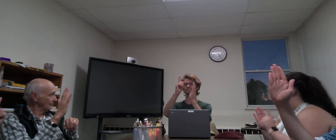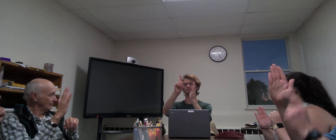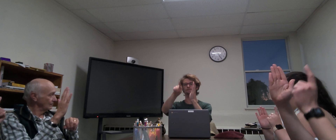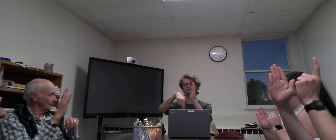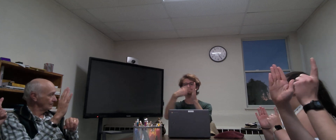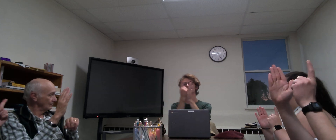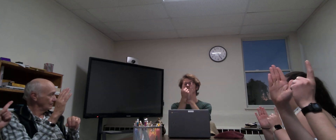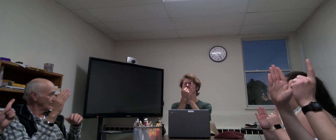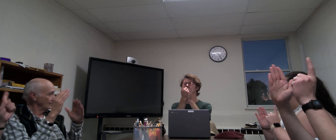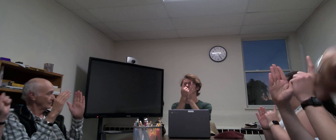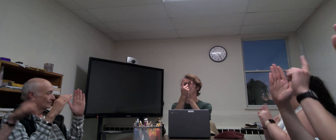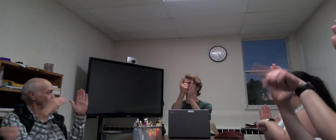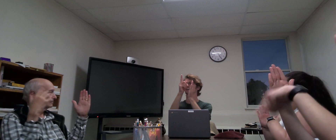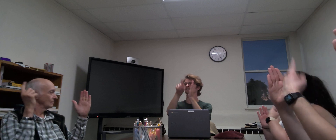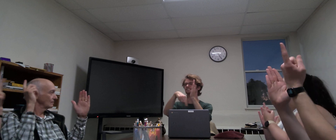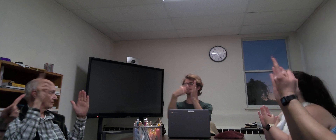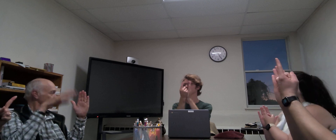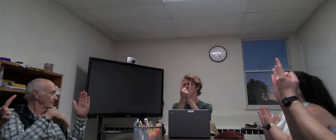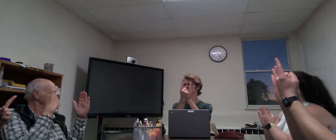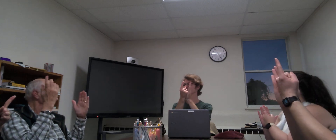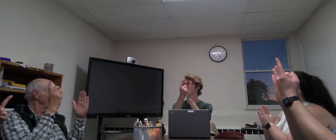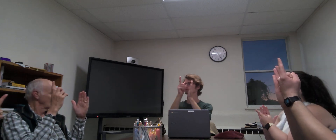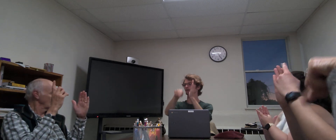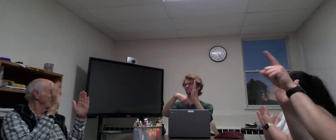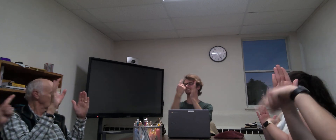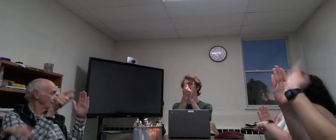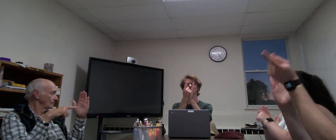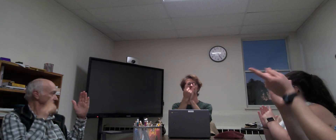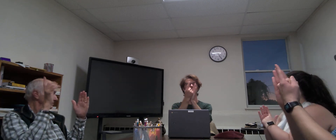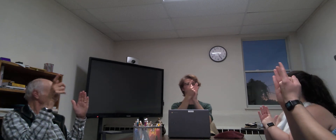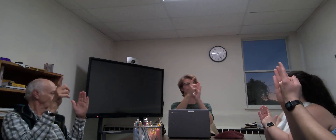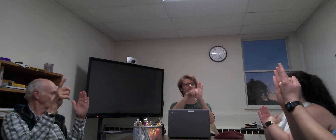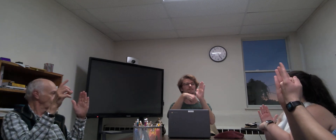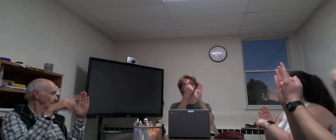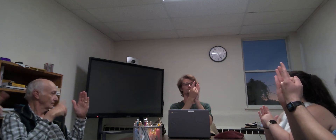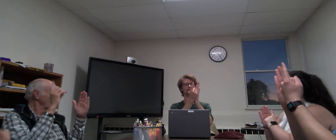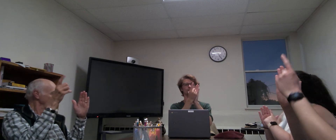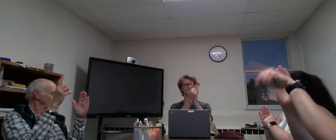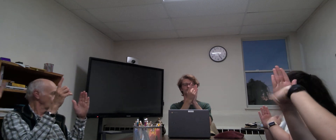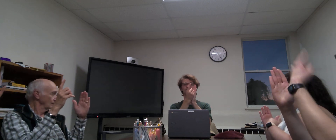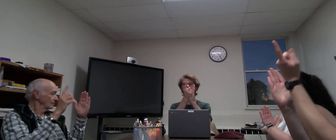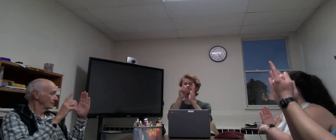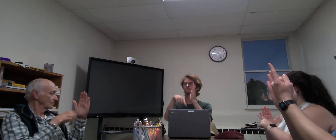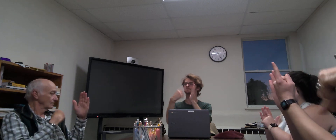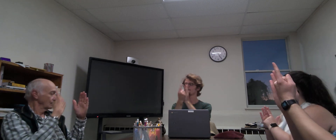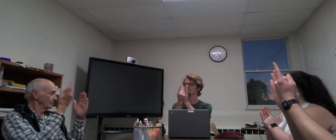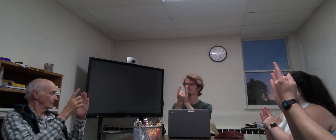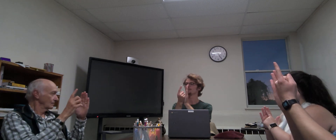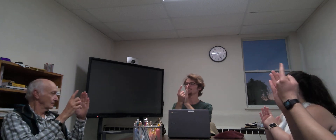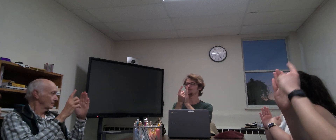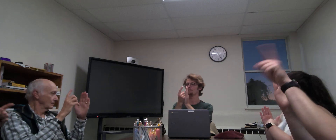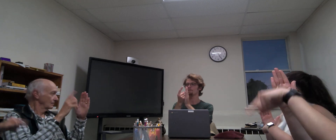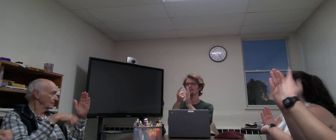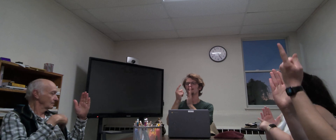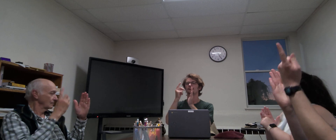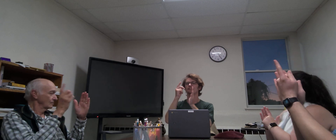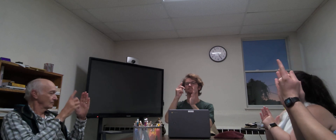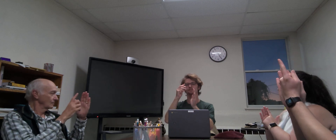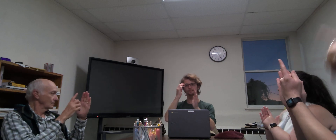finger, and just sort of give it a little whirl around the clock. An hour. There we go. This also